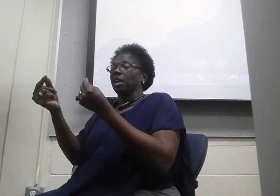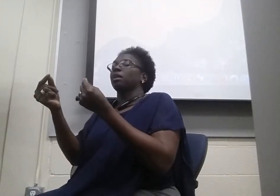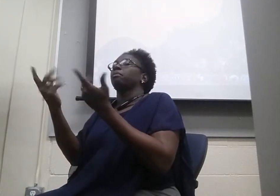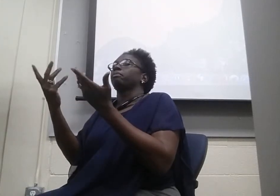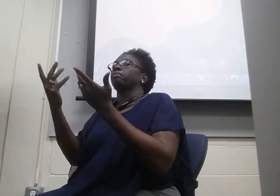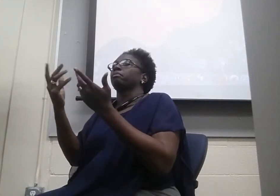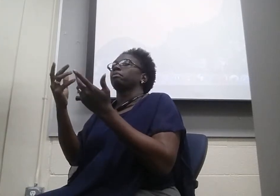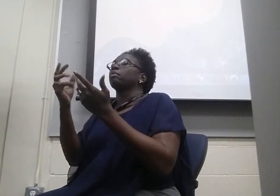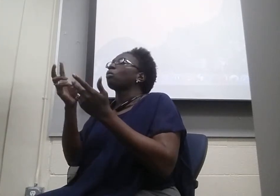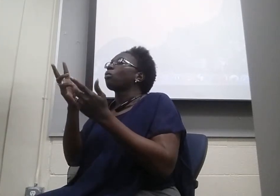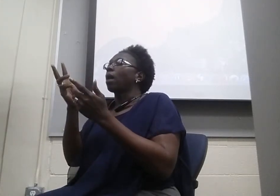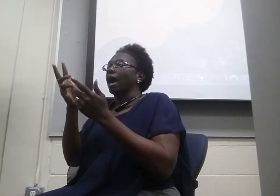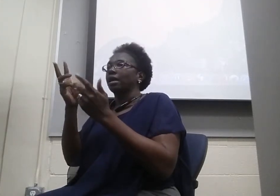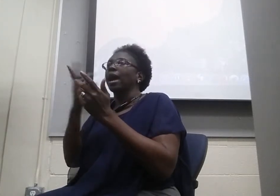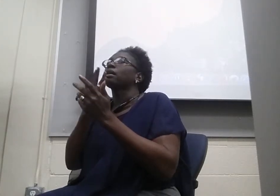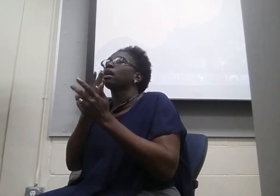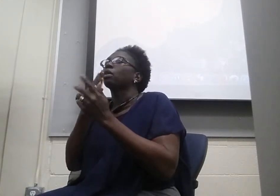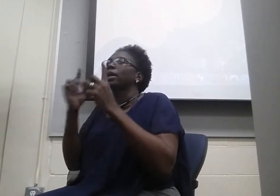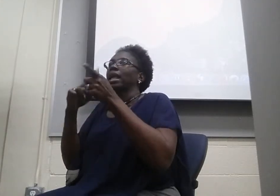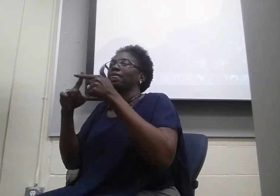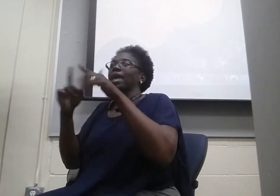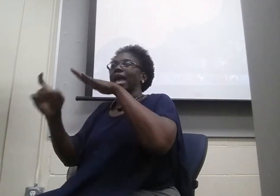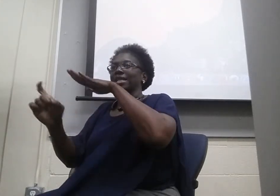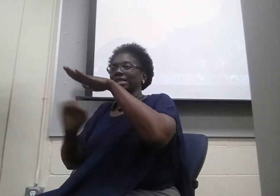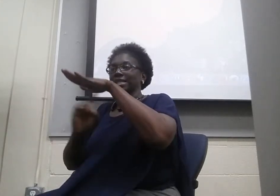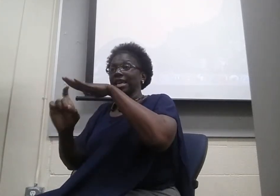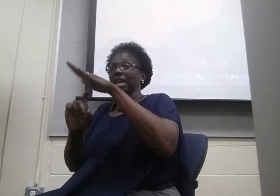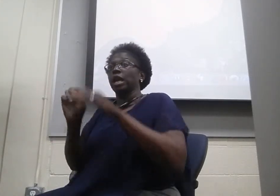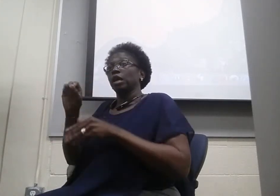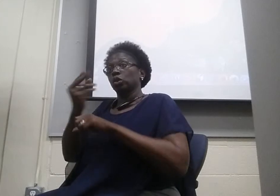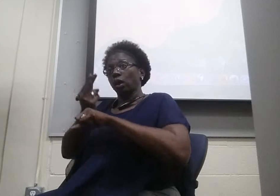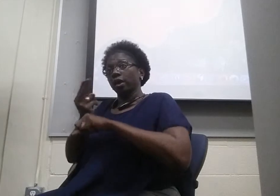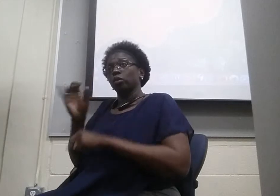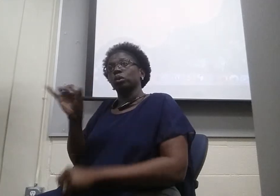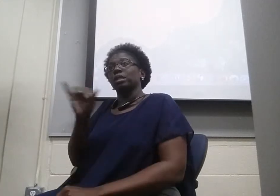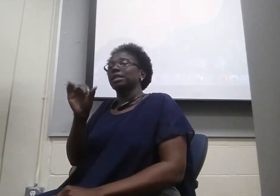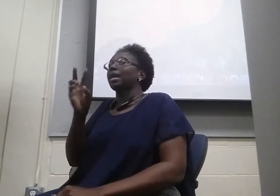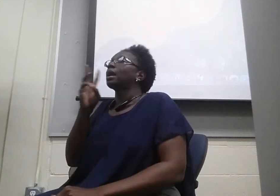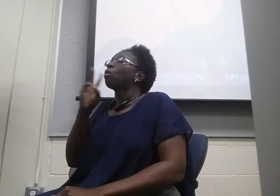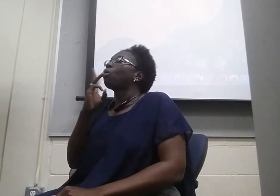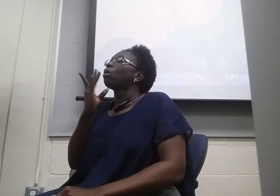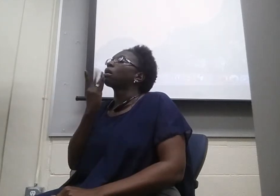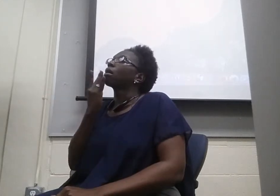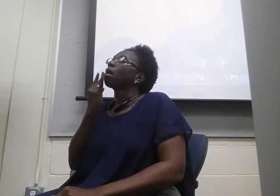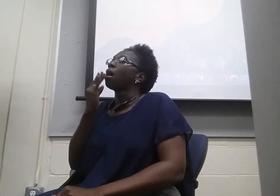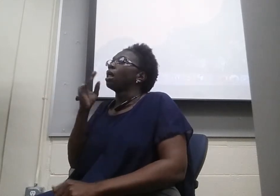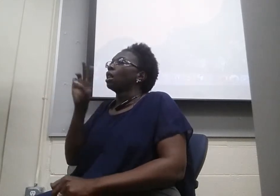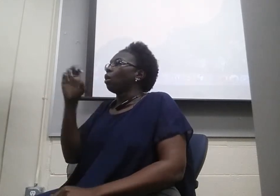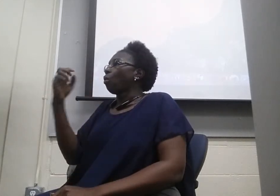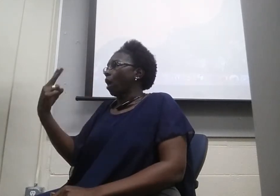it, whatever layout I need to use. So I've used the same watercolor wash sometimes a whole bunch of times, which is kind of lame,